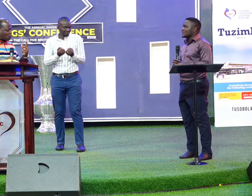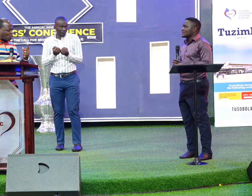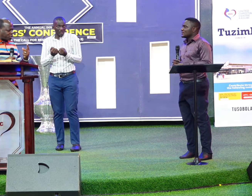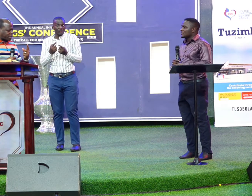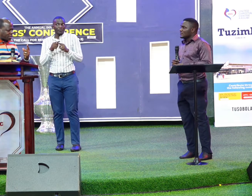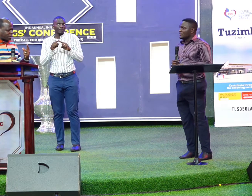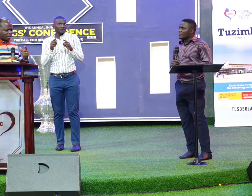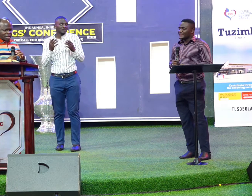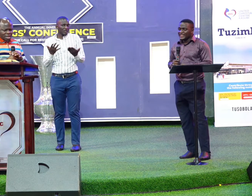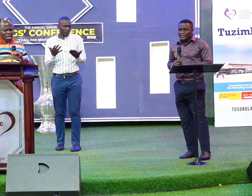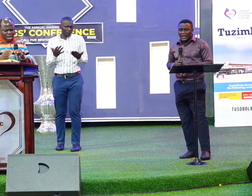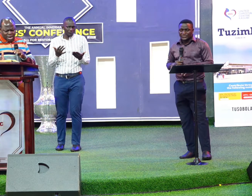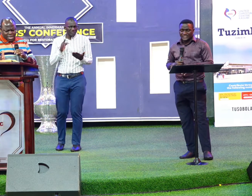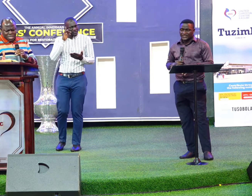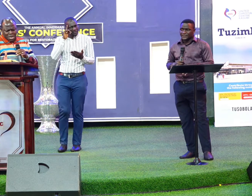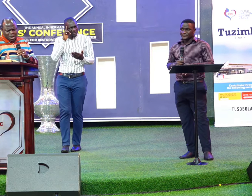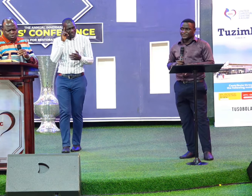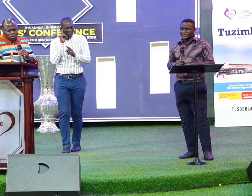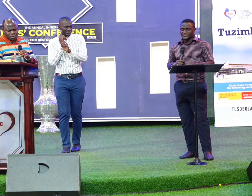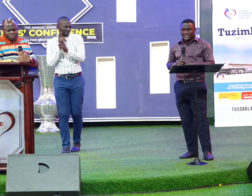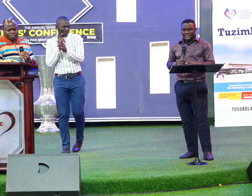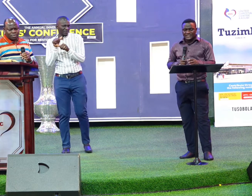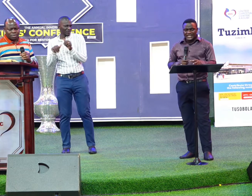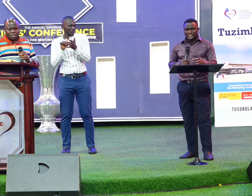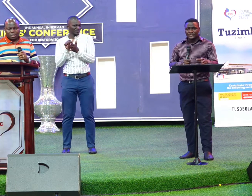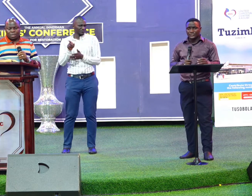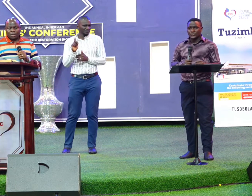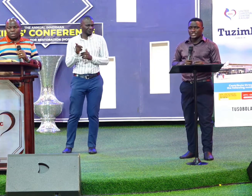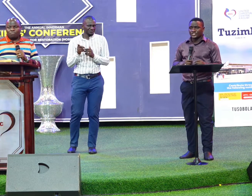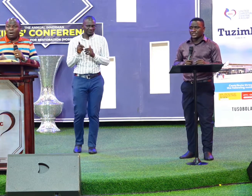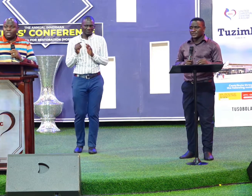away. But think about it. Such a